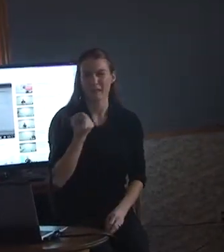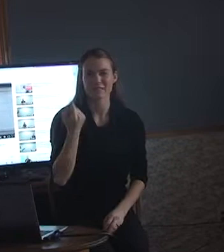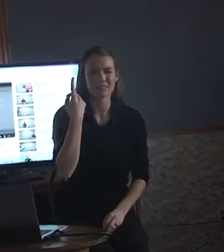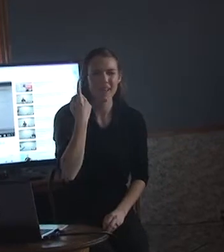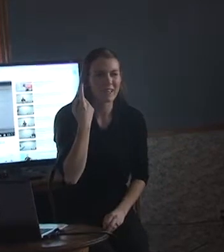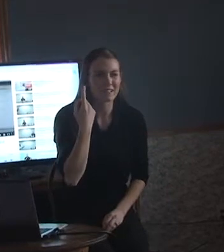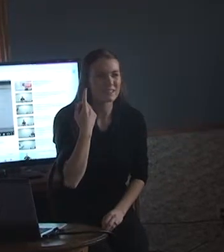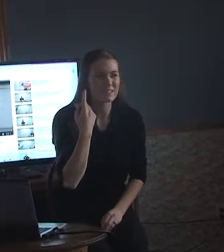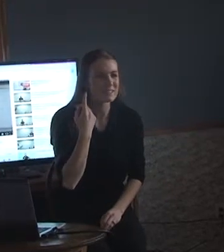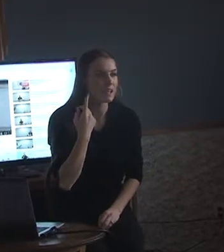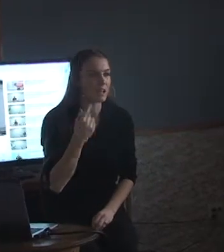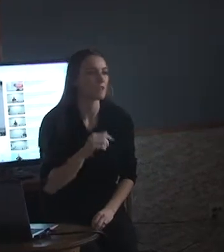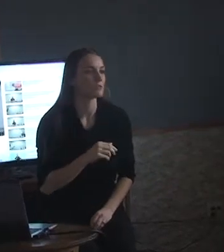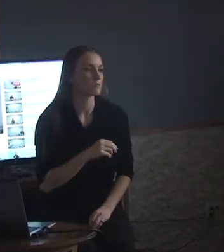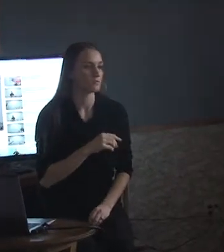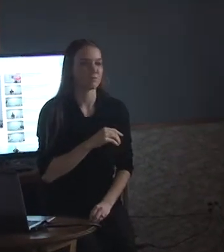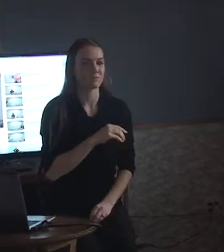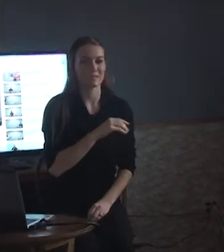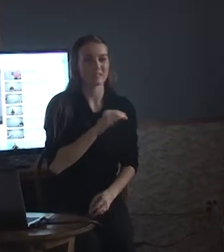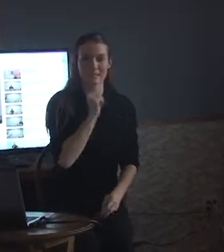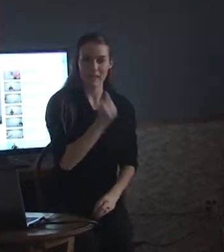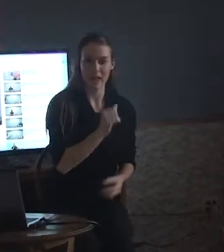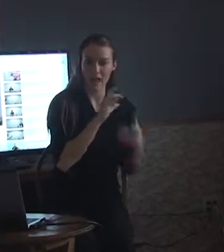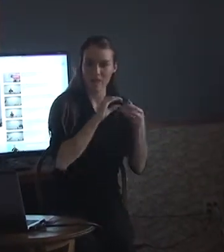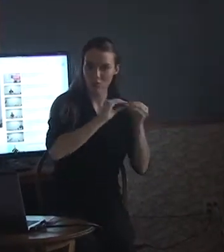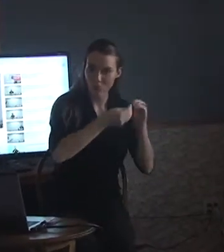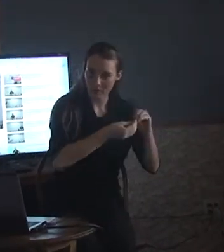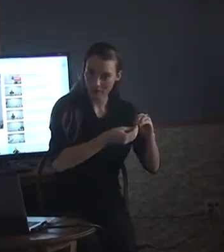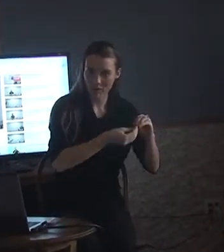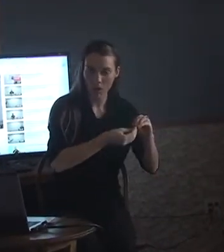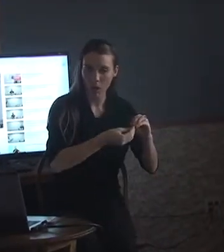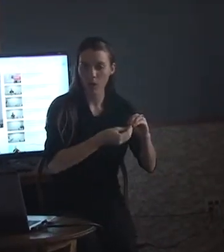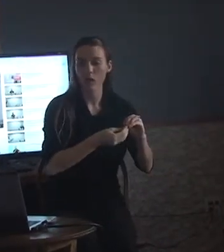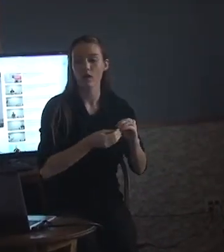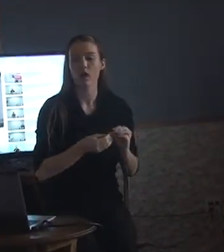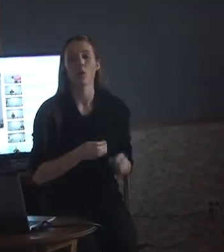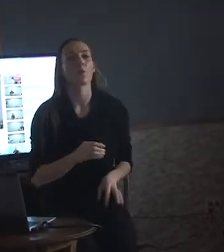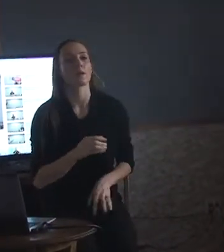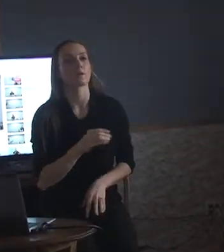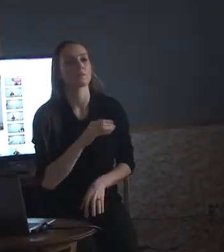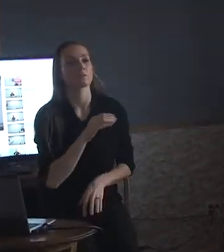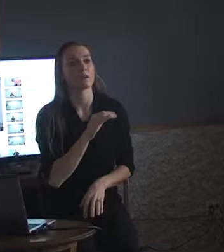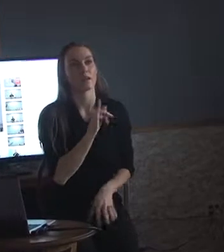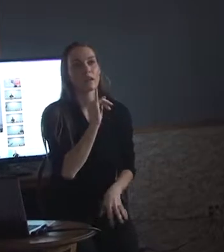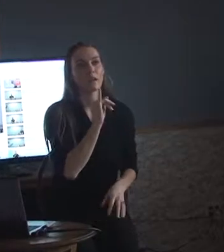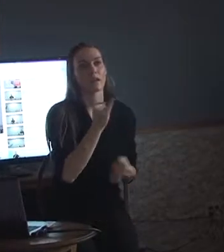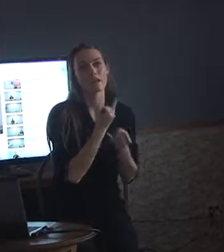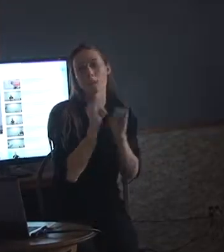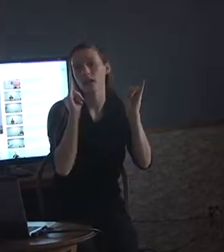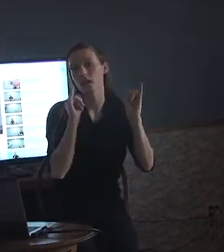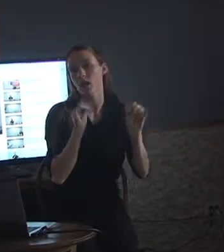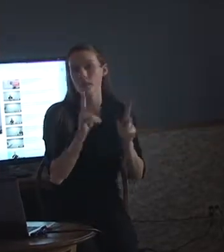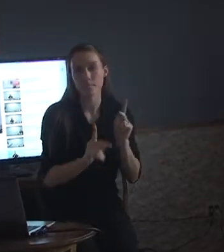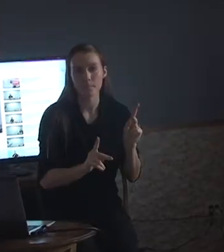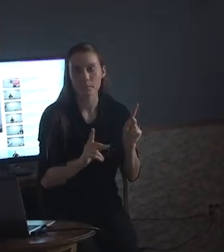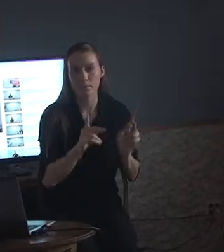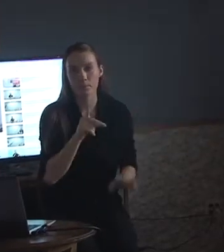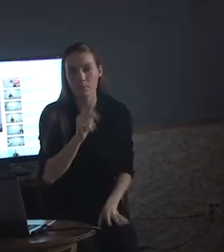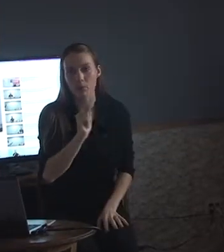Republican or Democrat. Or something else, independent, Green Party, whatever else they have. Give me something else that's